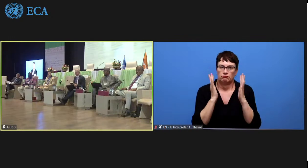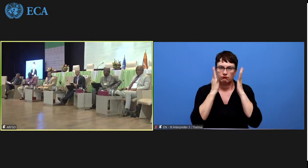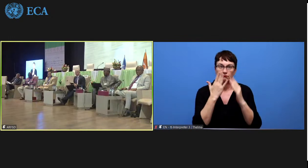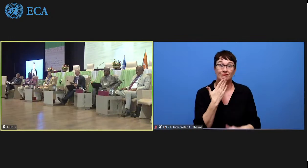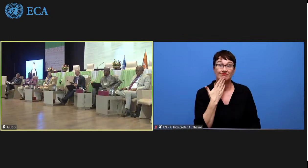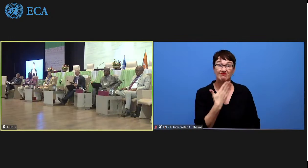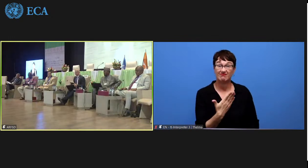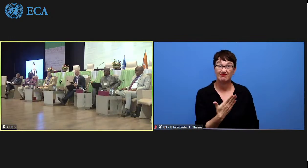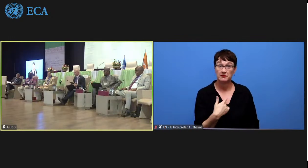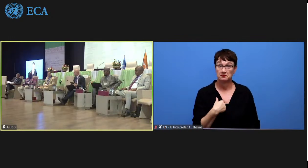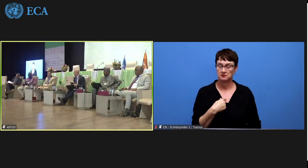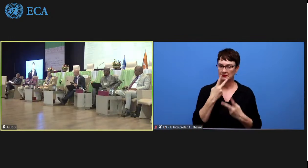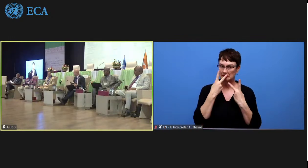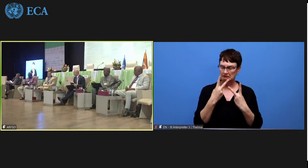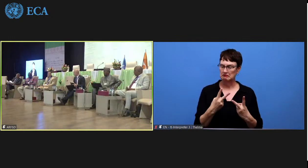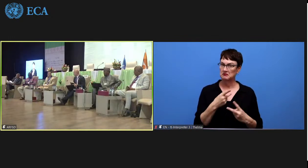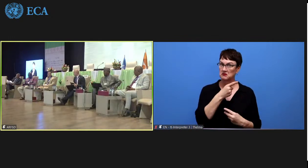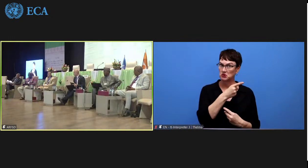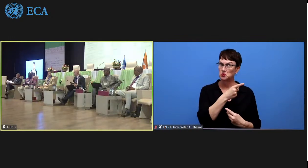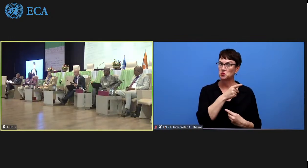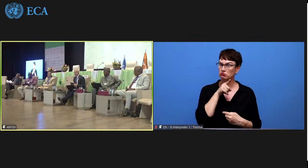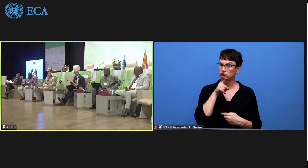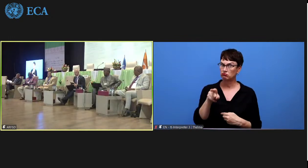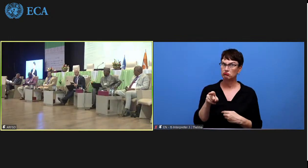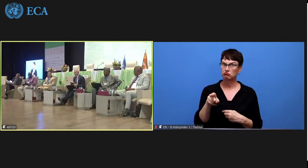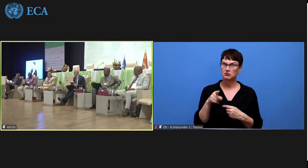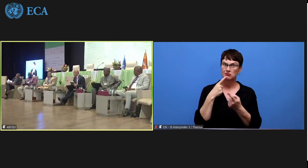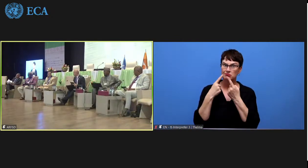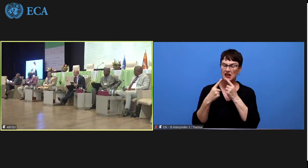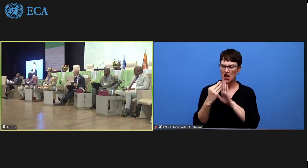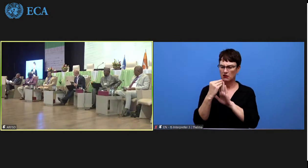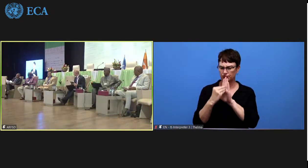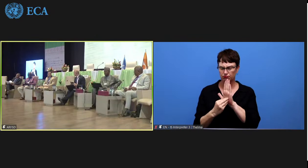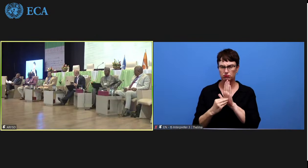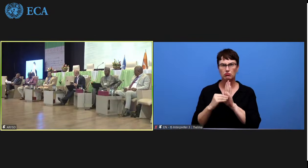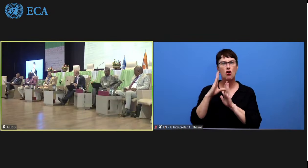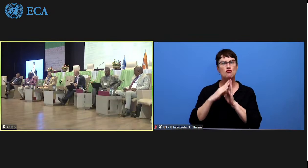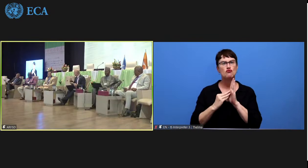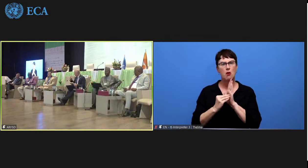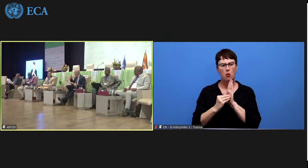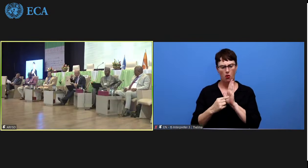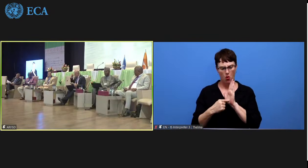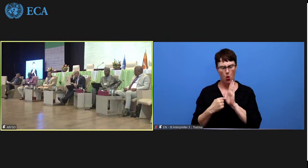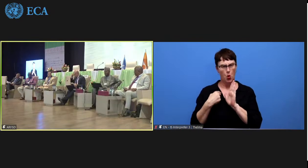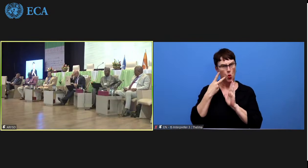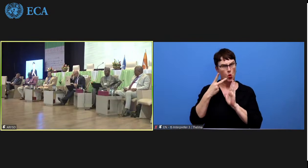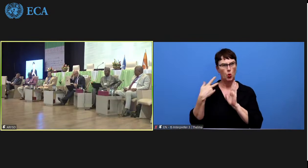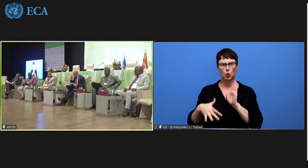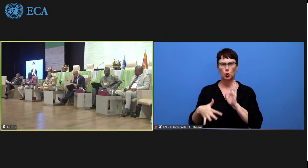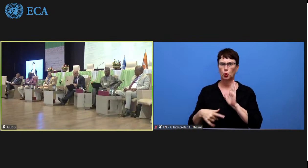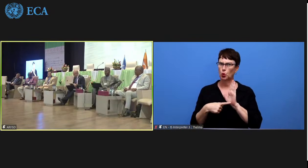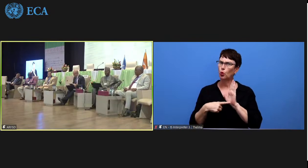parallel session. We have seen the importance of these key messages that will be